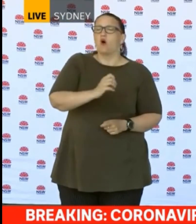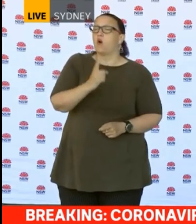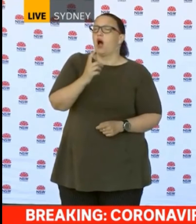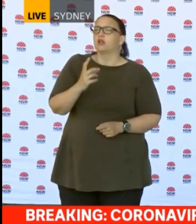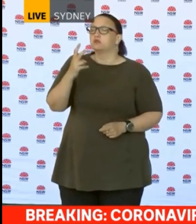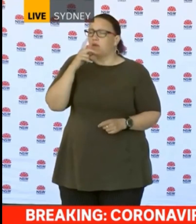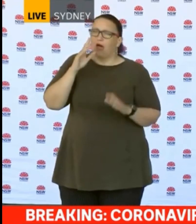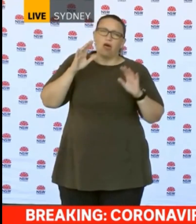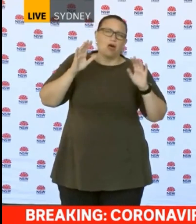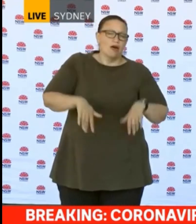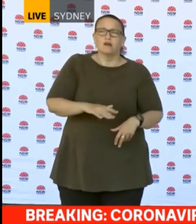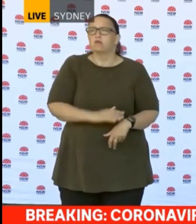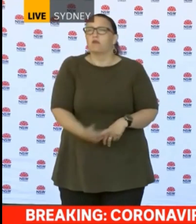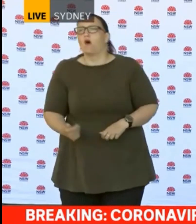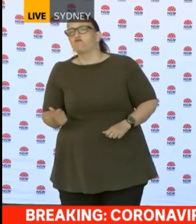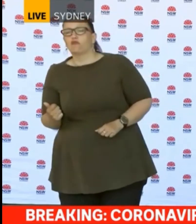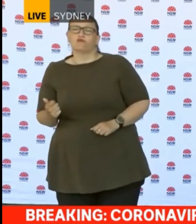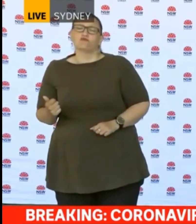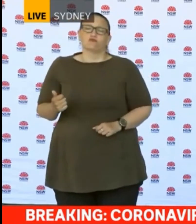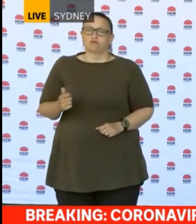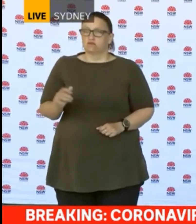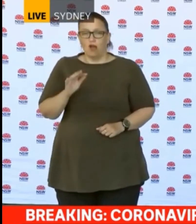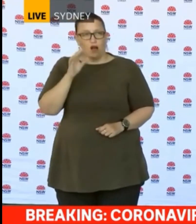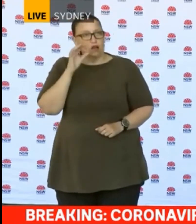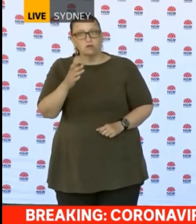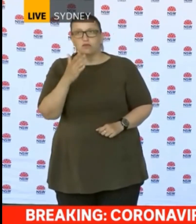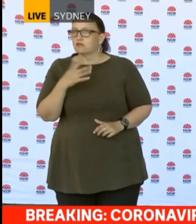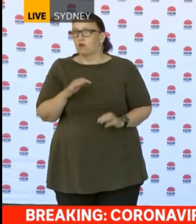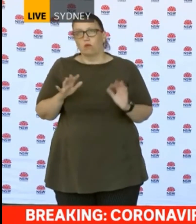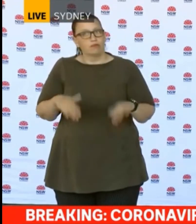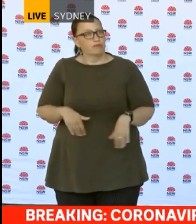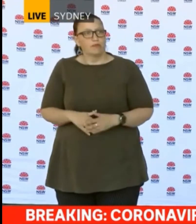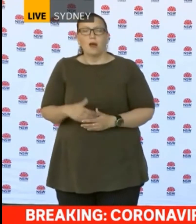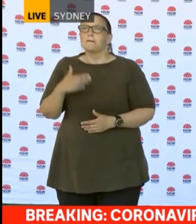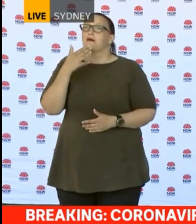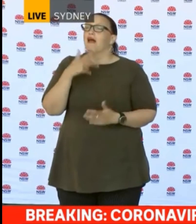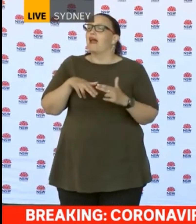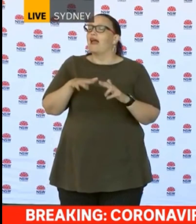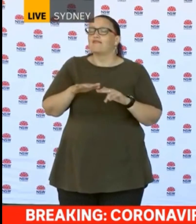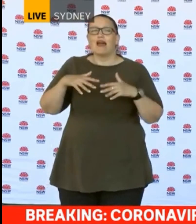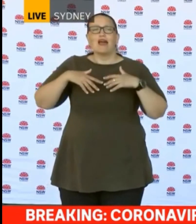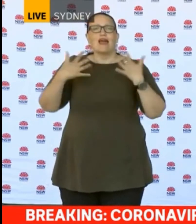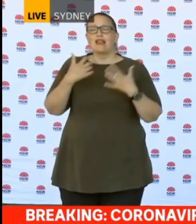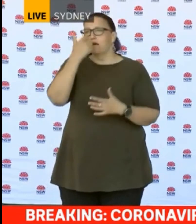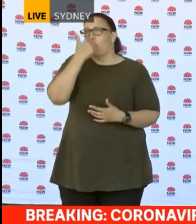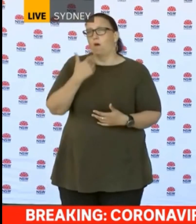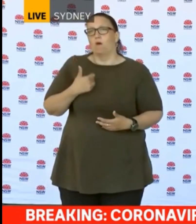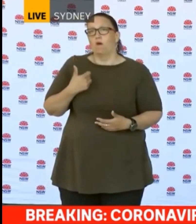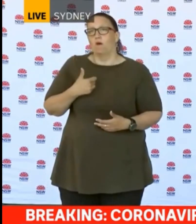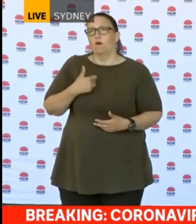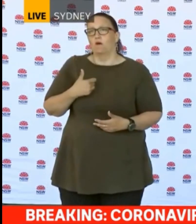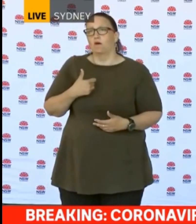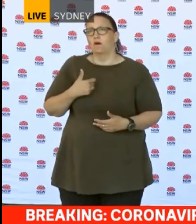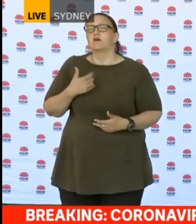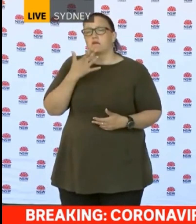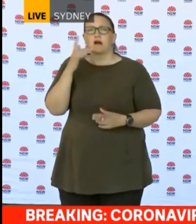2, people start getting a bit complacent. We ask people not to be complacent. If you have the mildest of symptoms, please come forward. Just to put things into